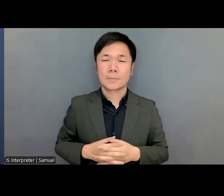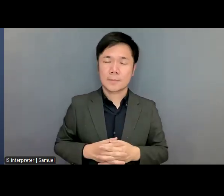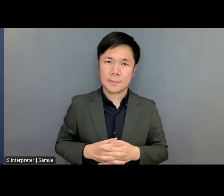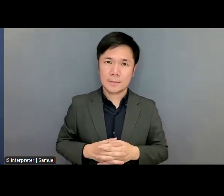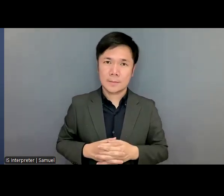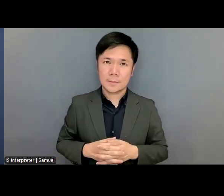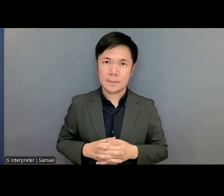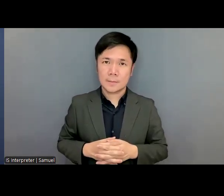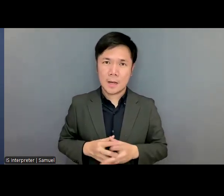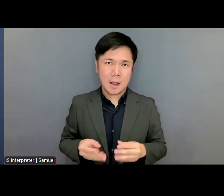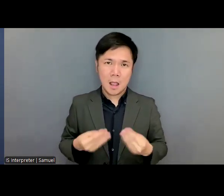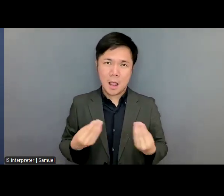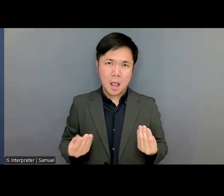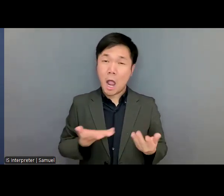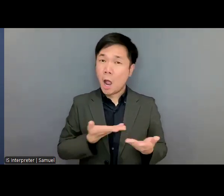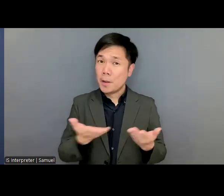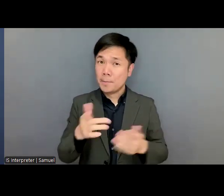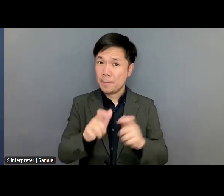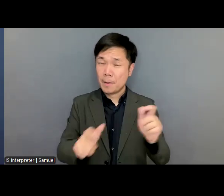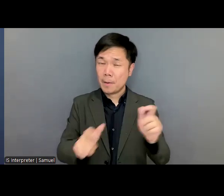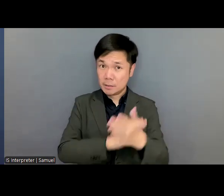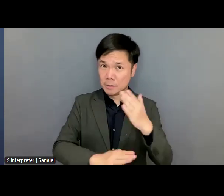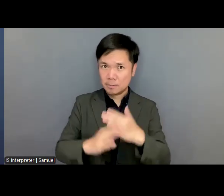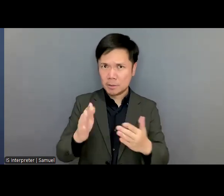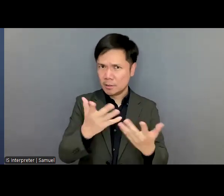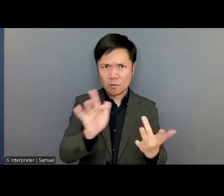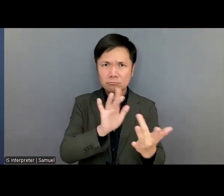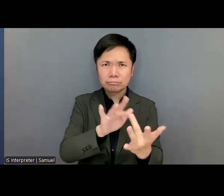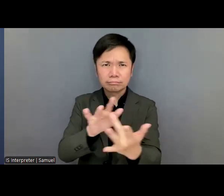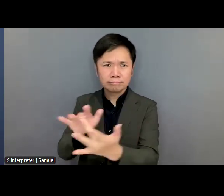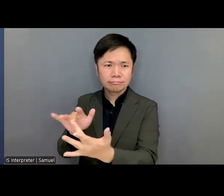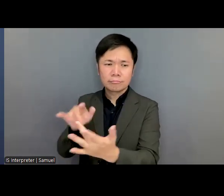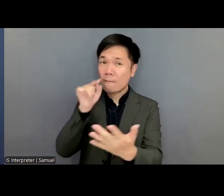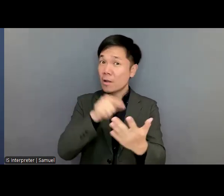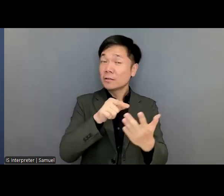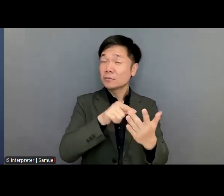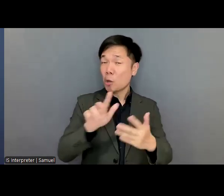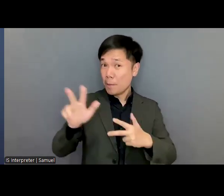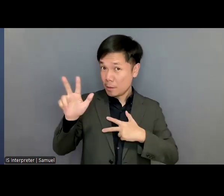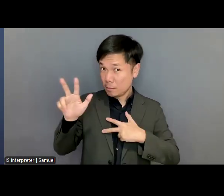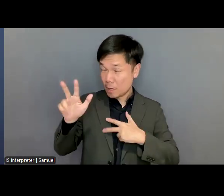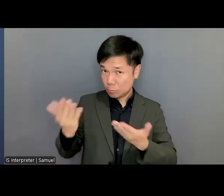how many people with disabilities they plan to reach with that commitment.